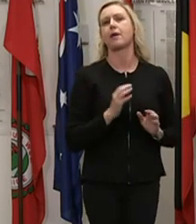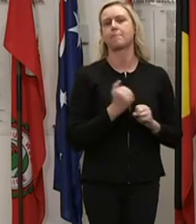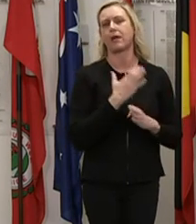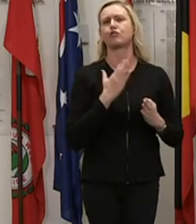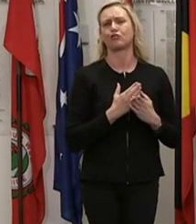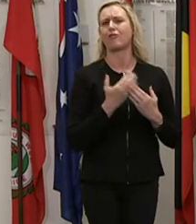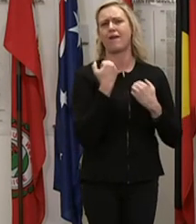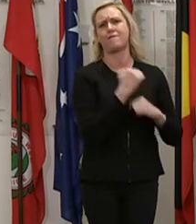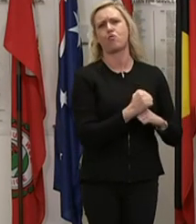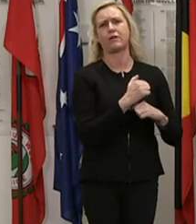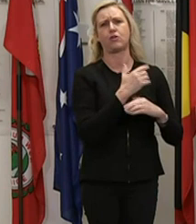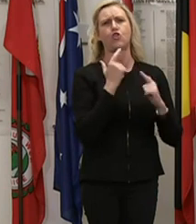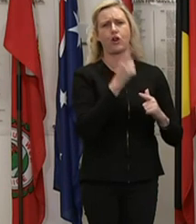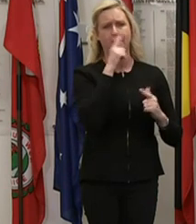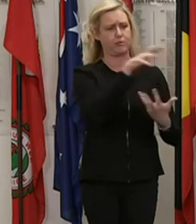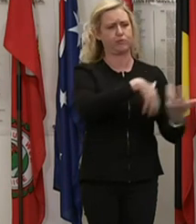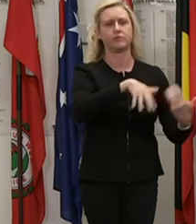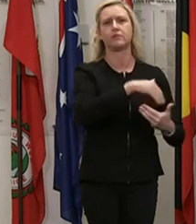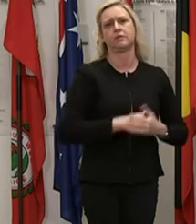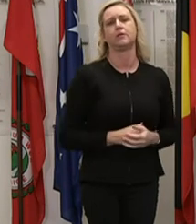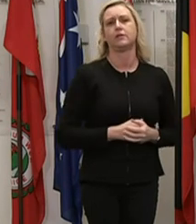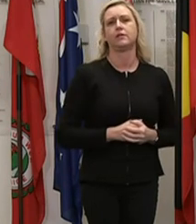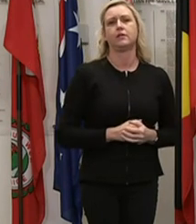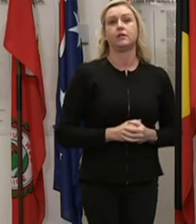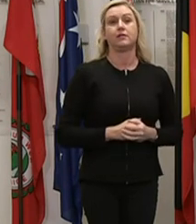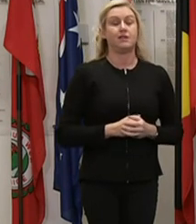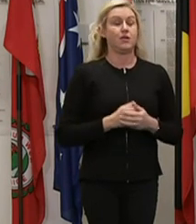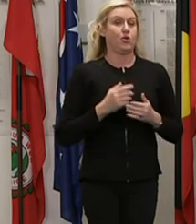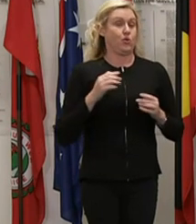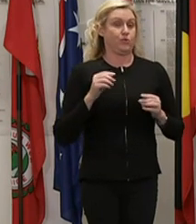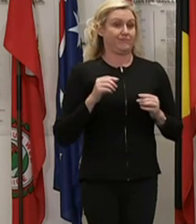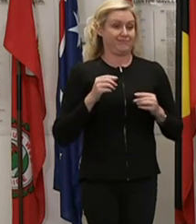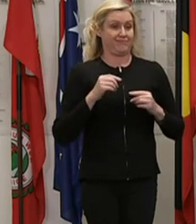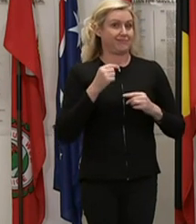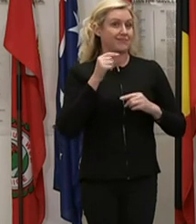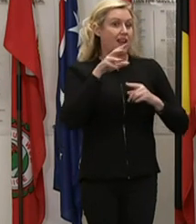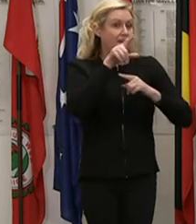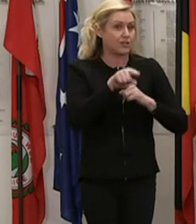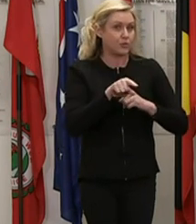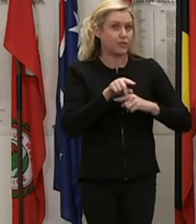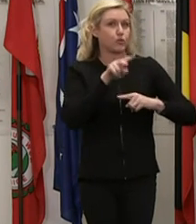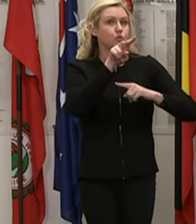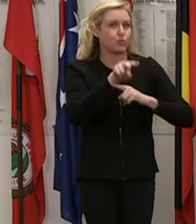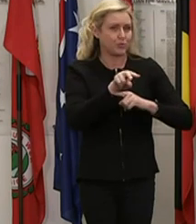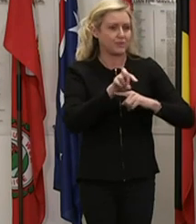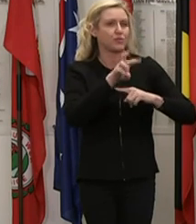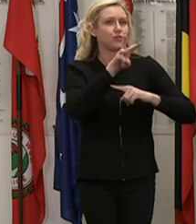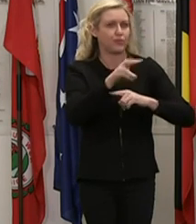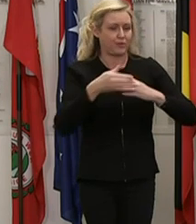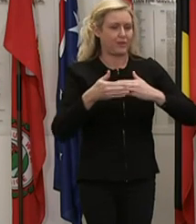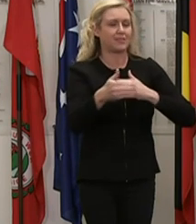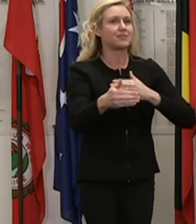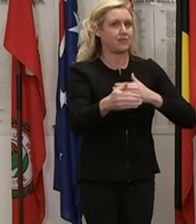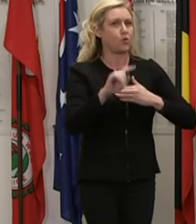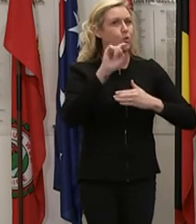in the most strongest way that I can, that the next few weeks are the most critical in New South Wales since the